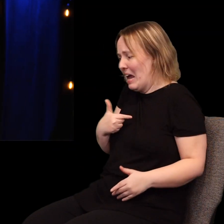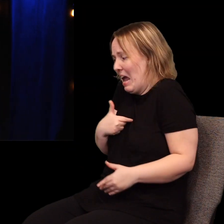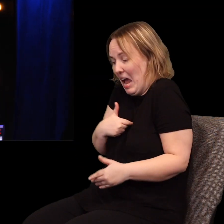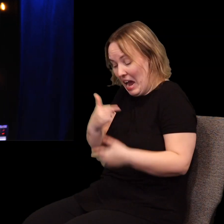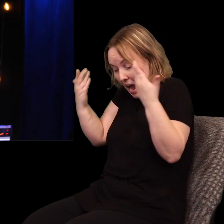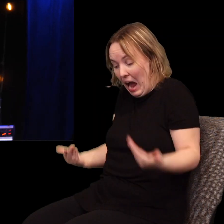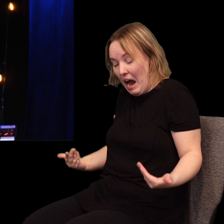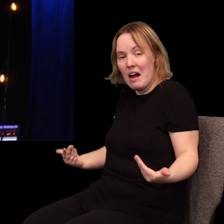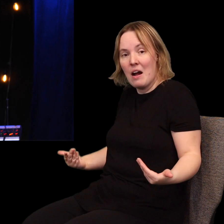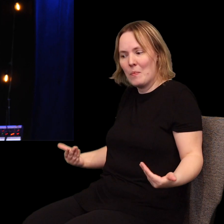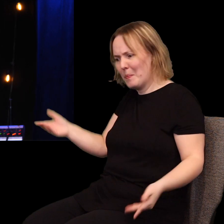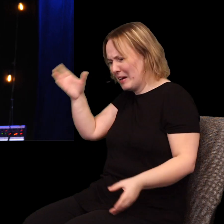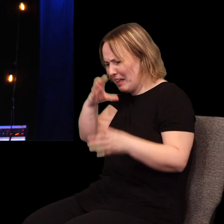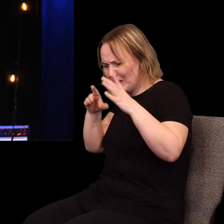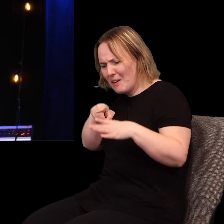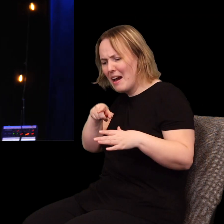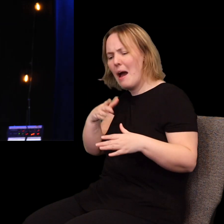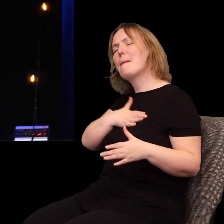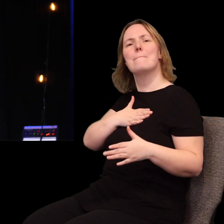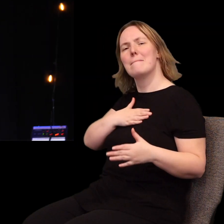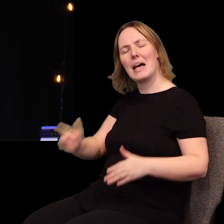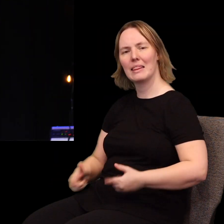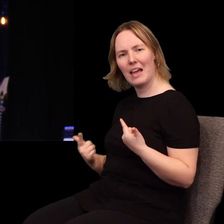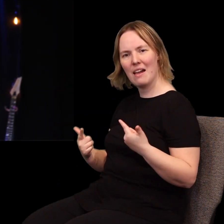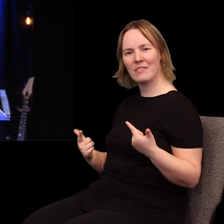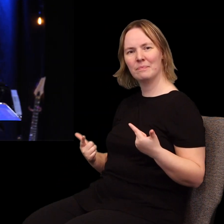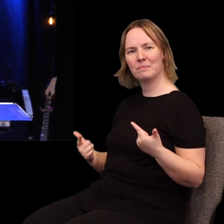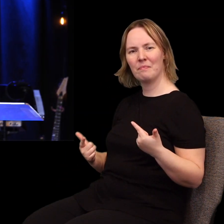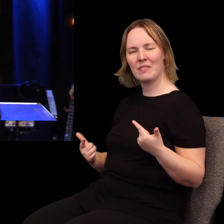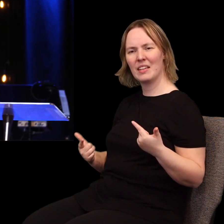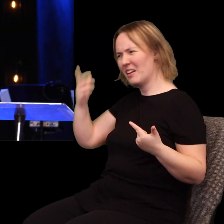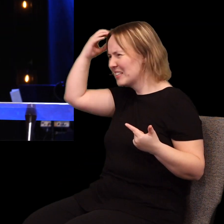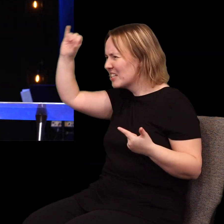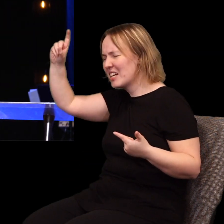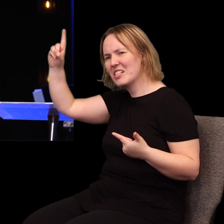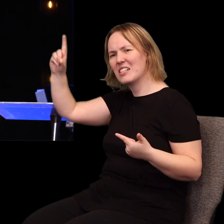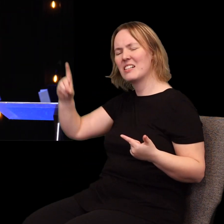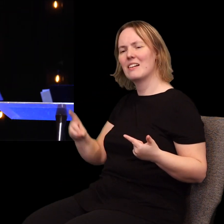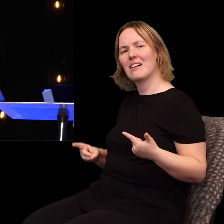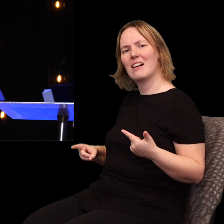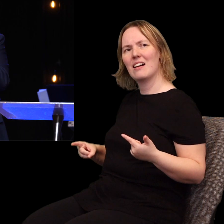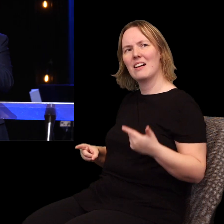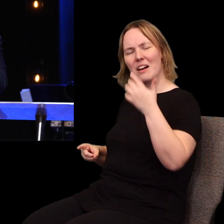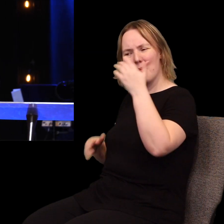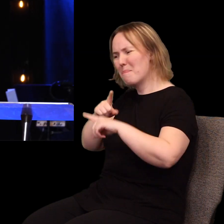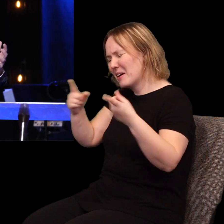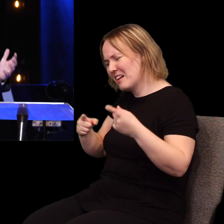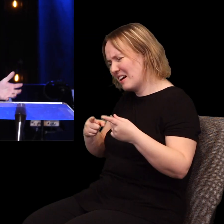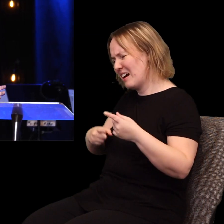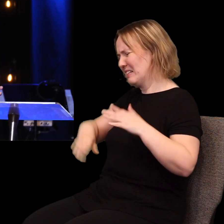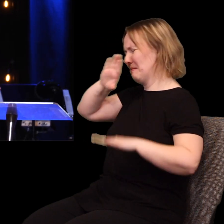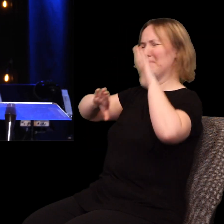When I look at my life, when I look at, yeah, I was a brainiac and I had all the education, all that kind of stuff. That's not a bad thing. But I realized that in that, all I